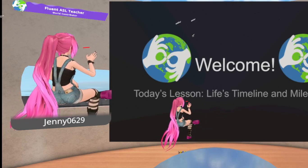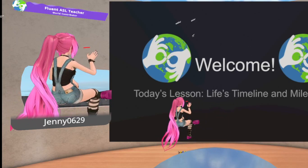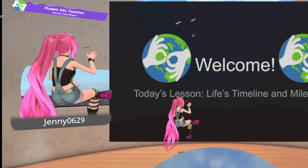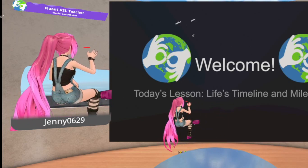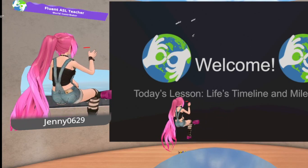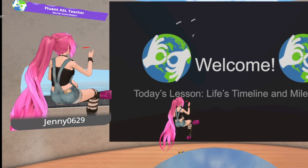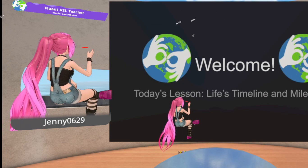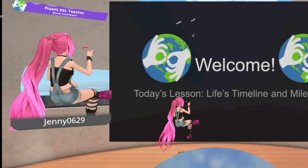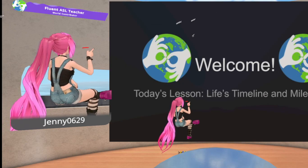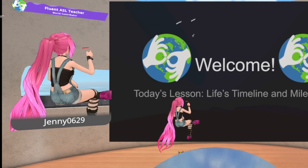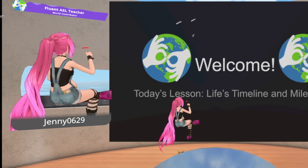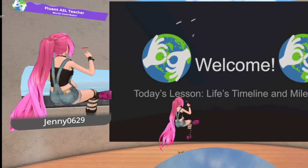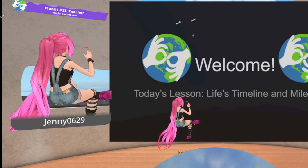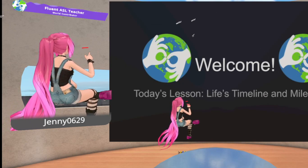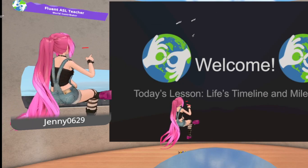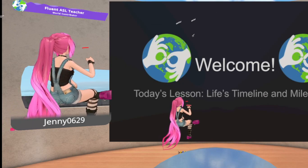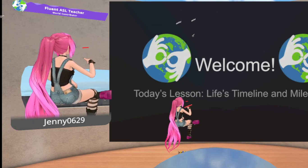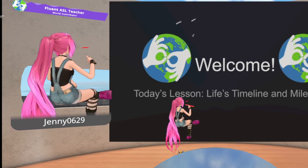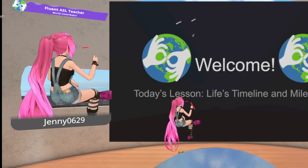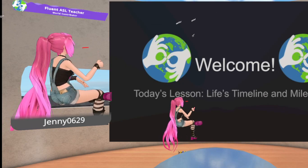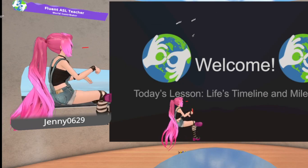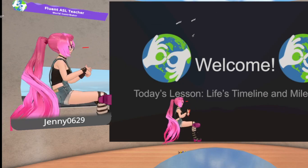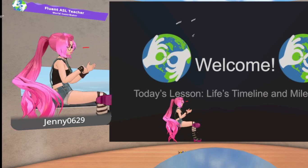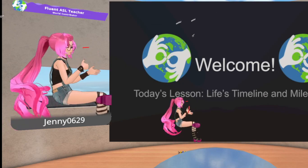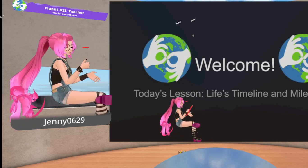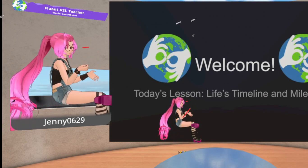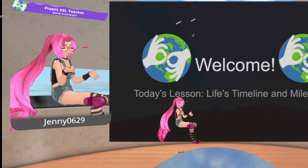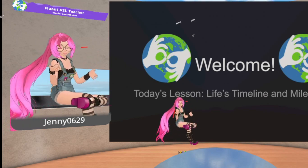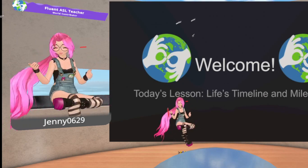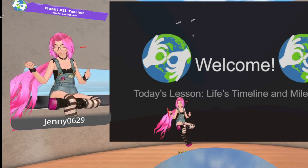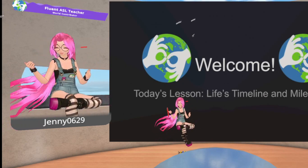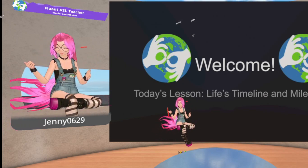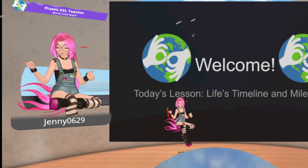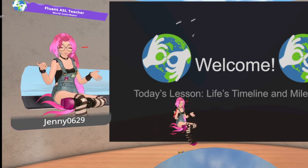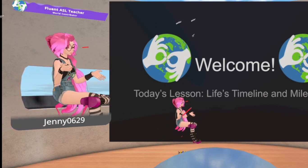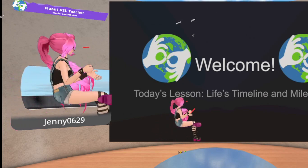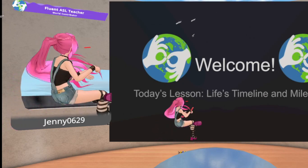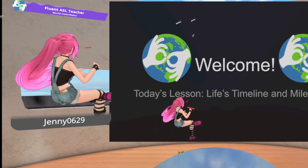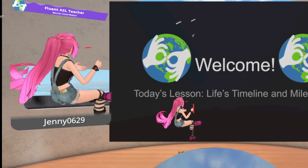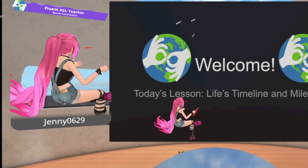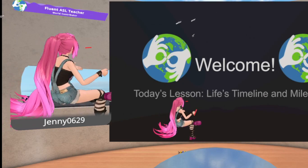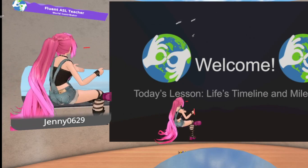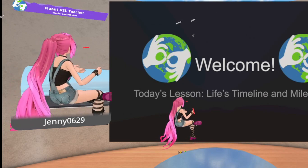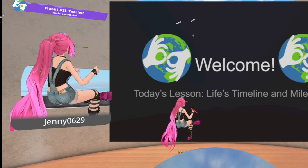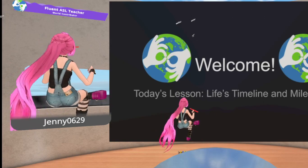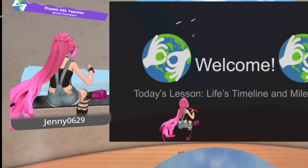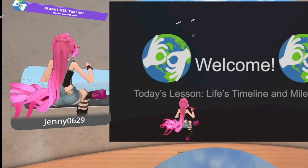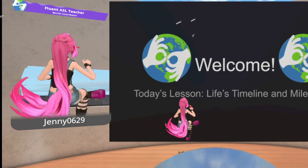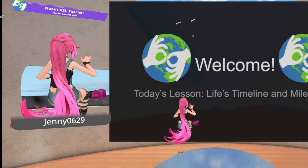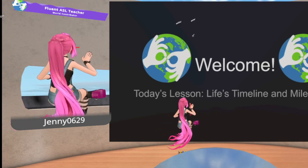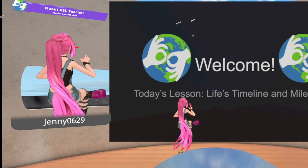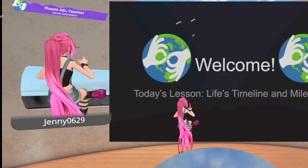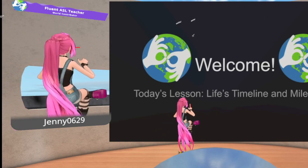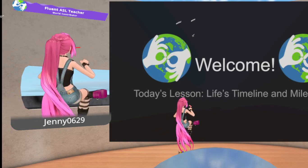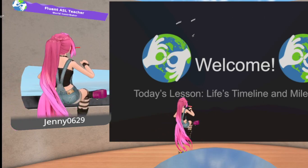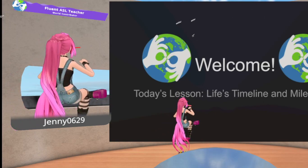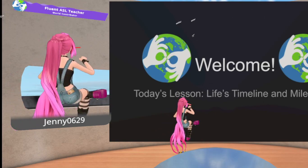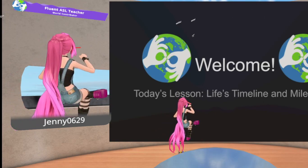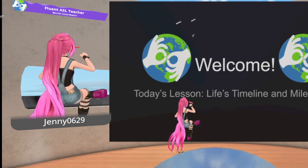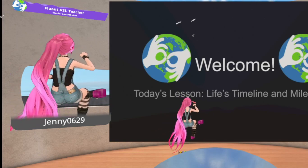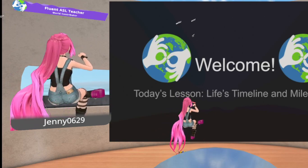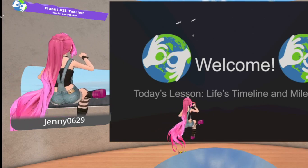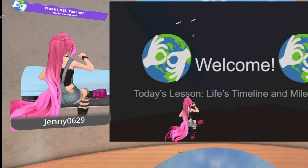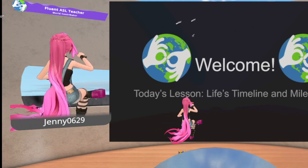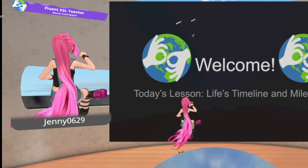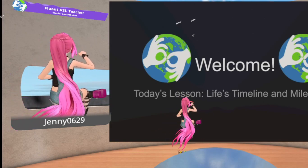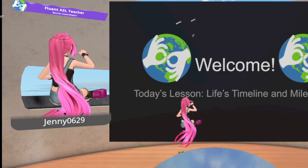about like neurodivergent signs or stuff in that vein. So I might teach some of that